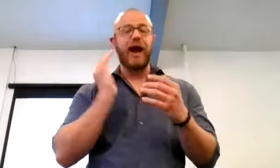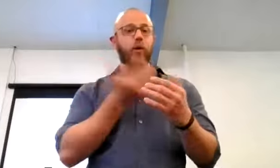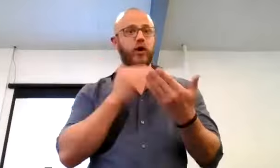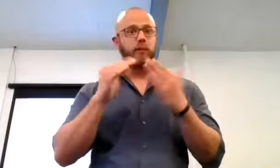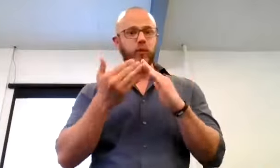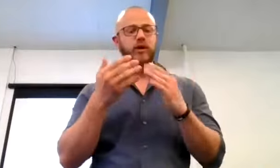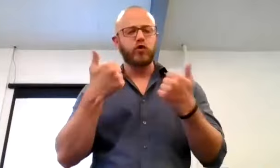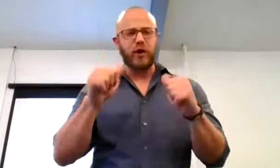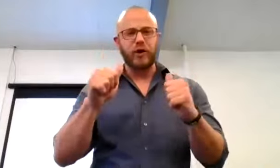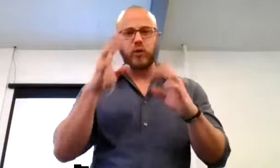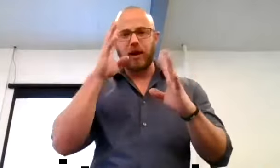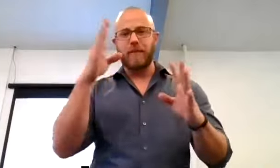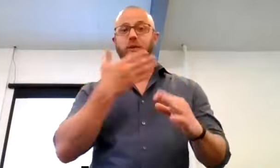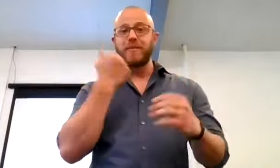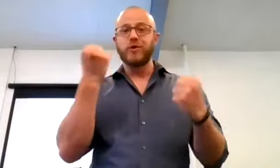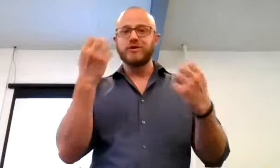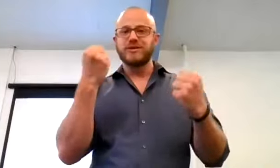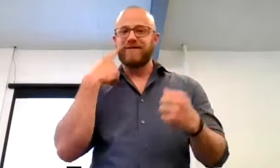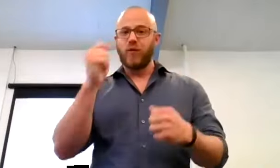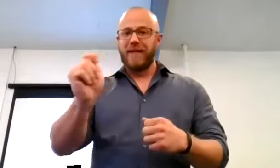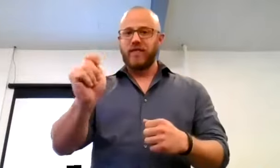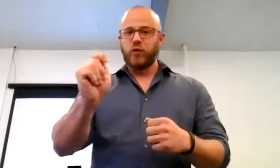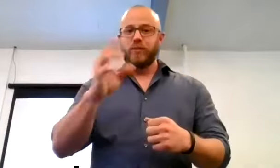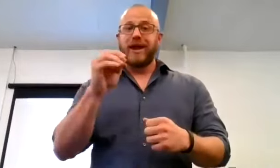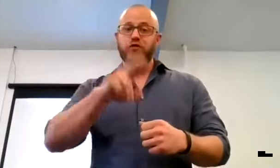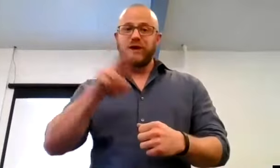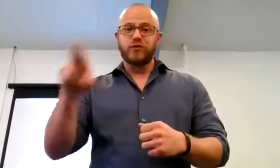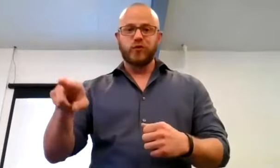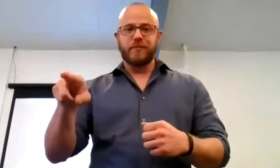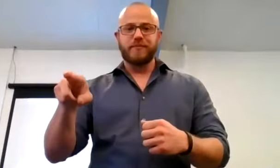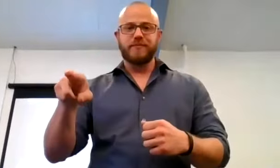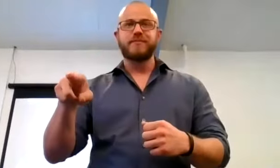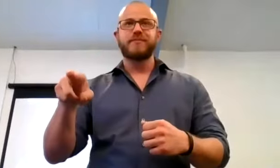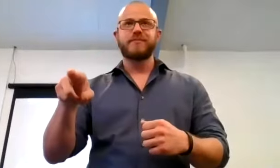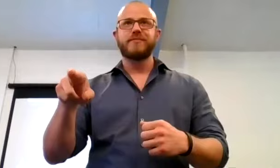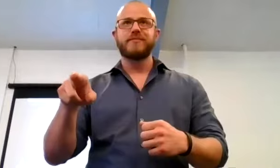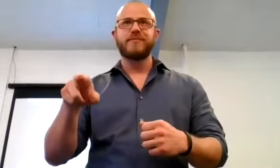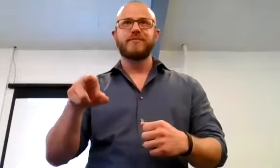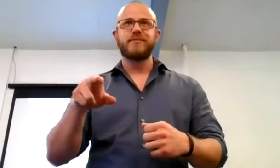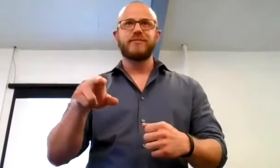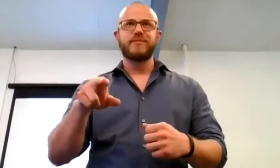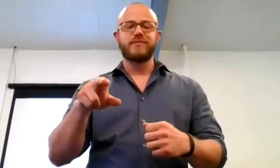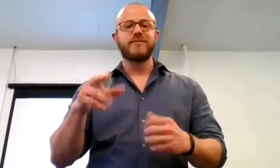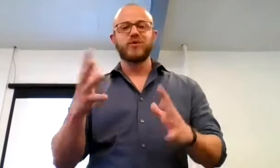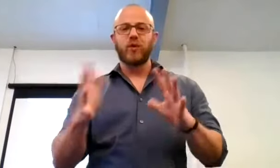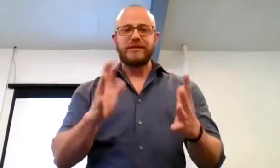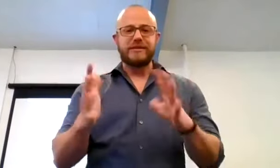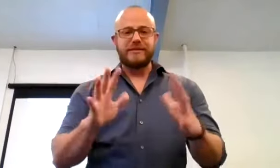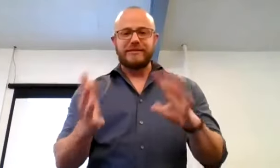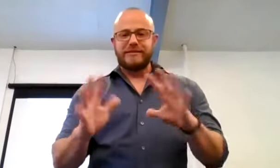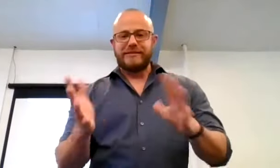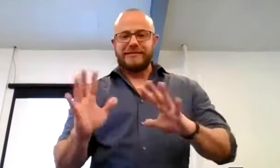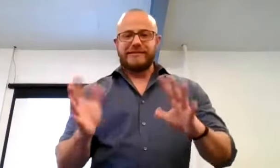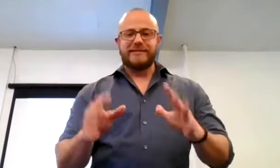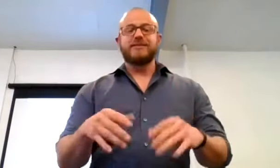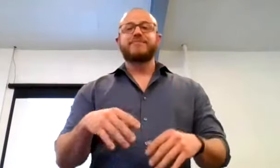many communities will kind of, say, bathroom or like restroom with the R. So it just depends on